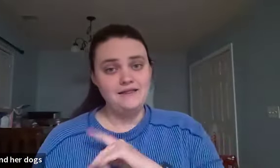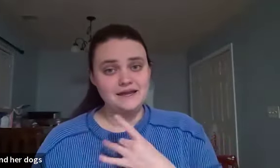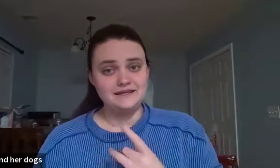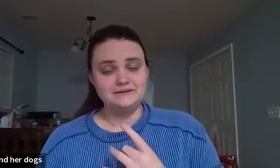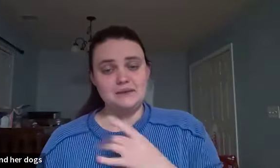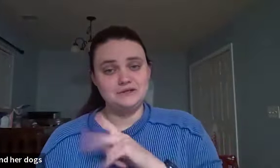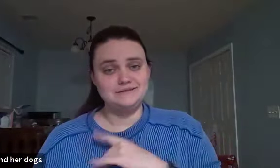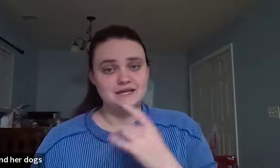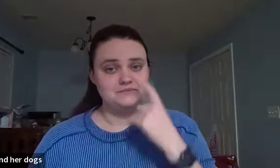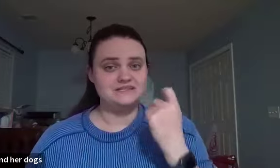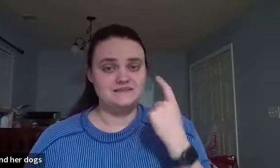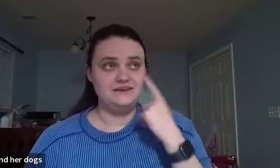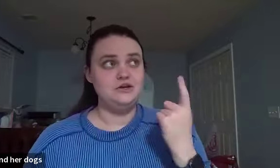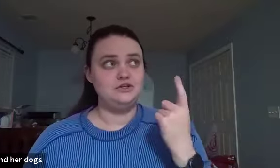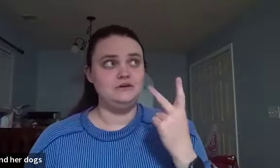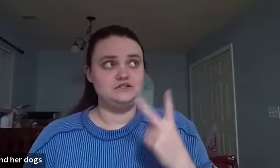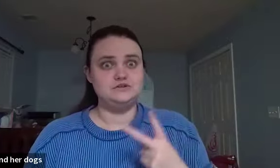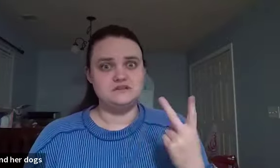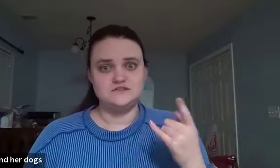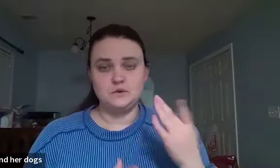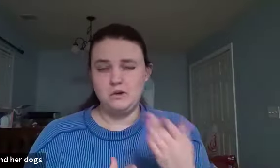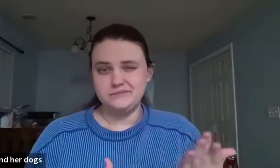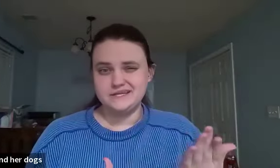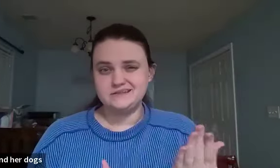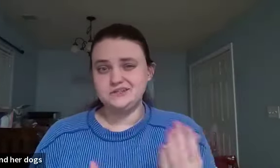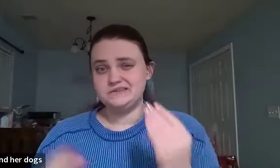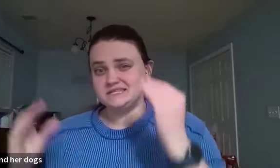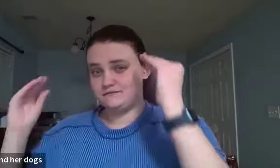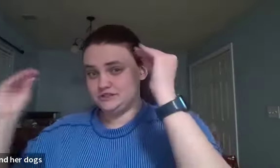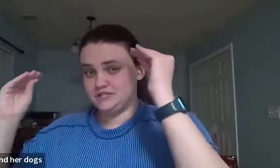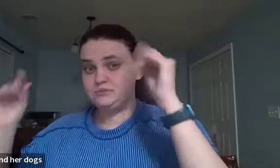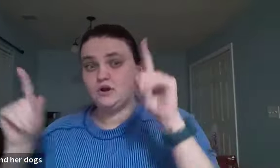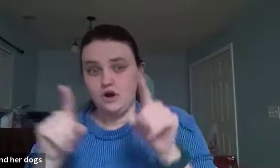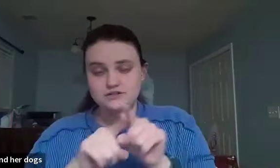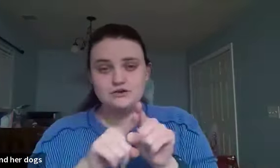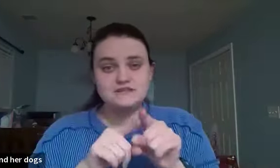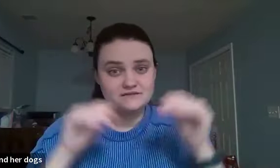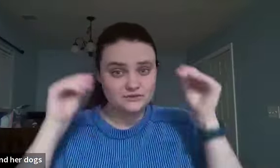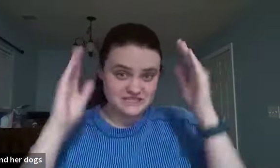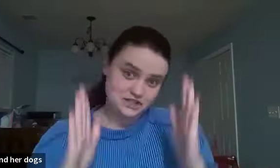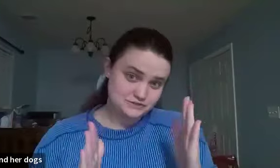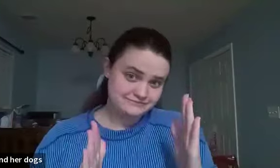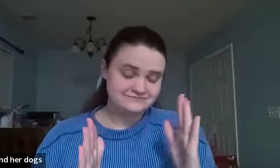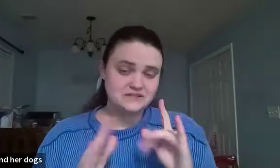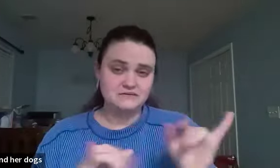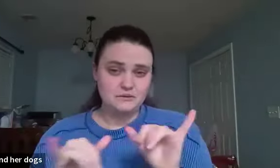I like it. I personally like it because I think you get two signs for one. Basically, you get the sign for teach, but also the sign for teacher, even though it